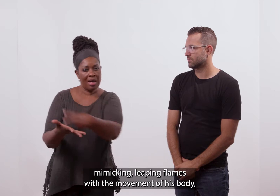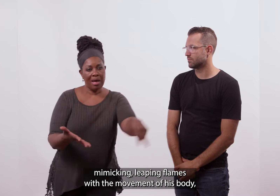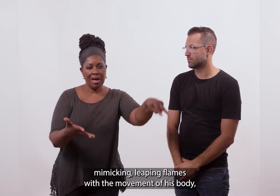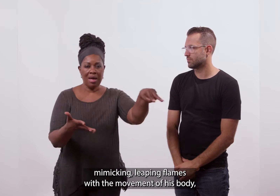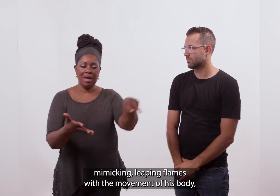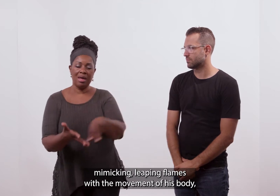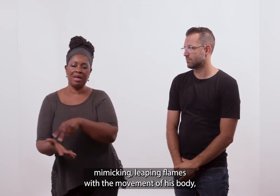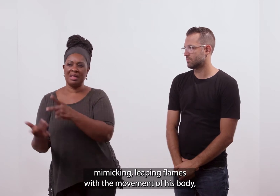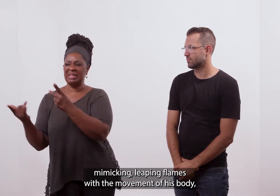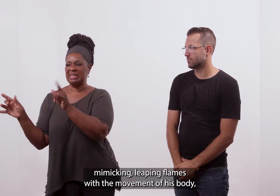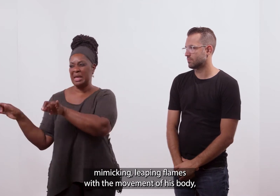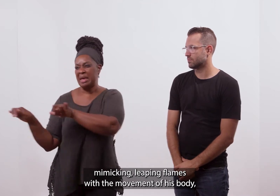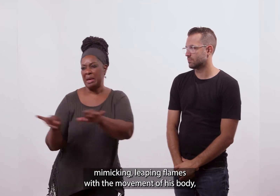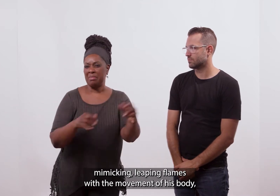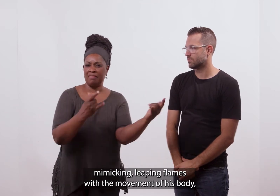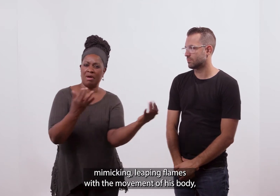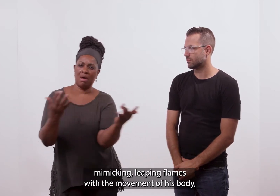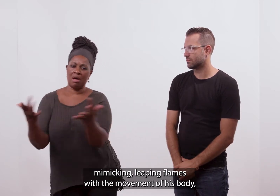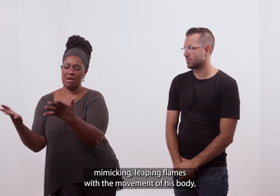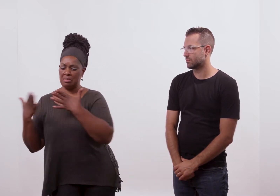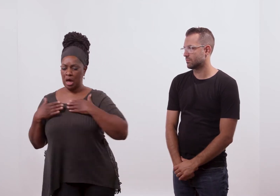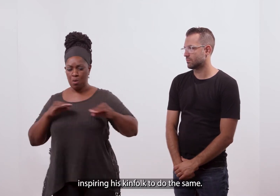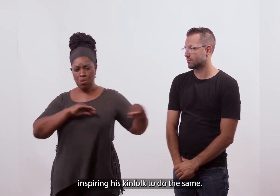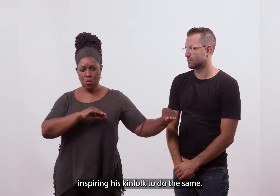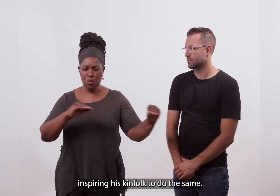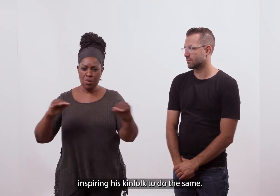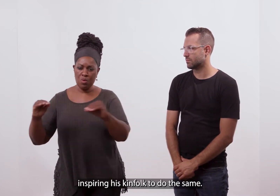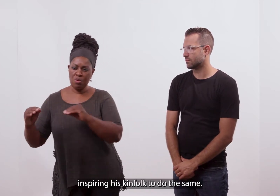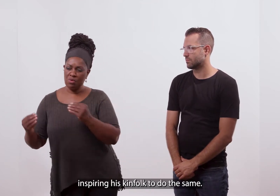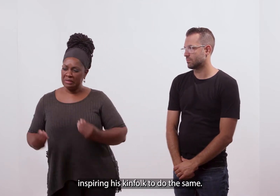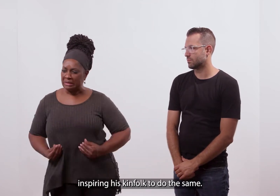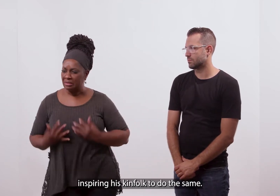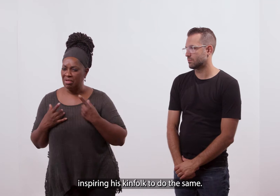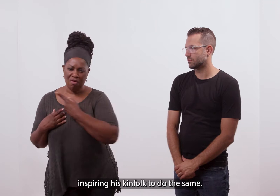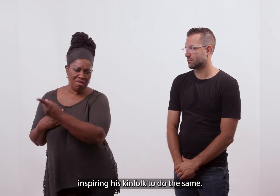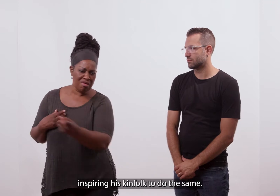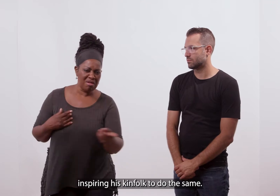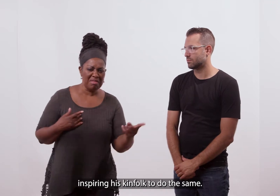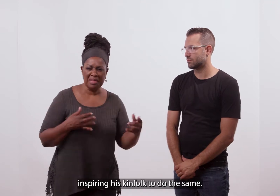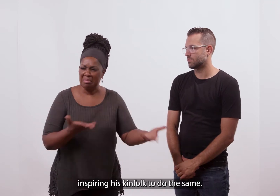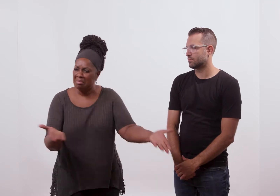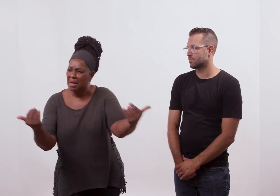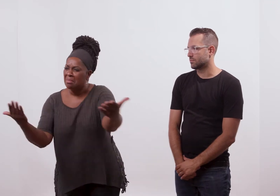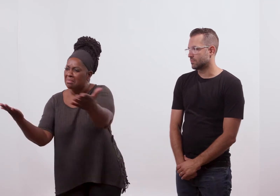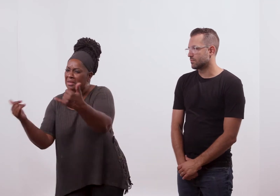mimicking leaping flames with the movement of his body, inspiring his kinfolk to do the